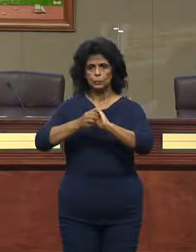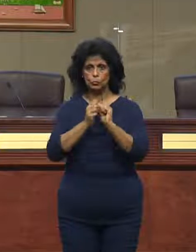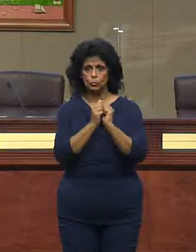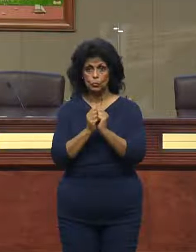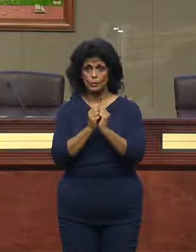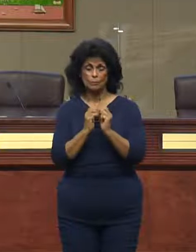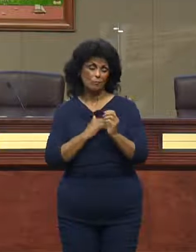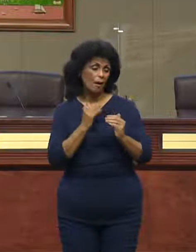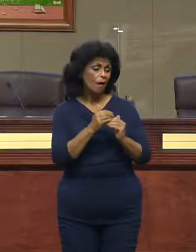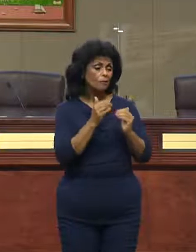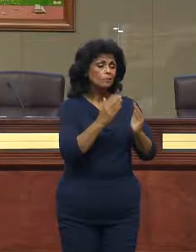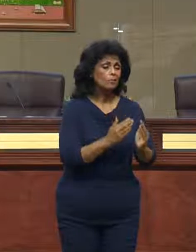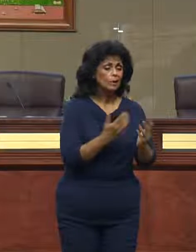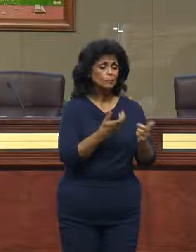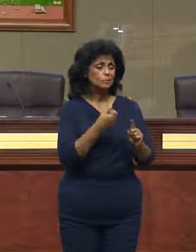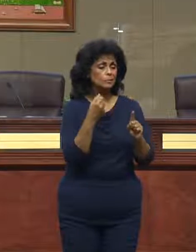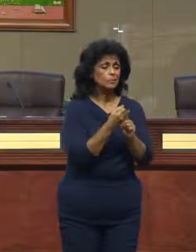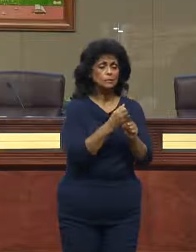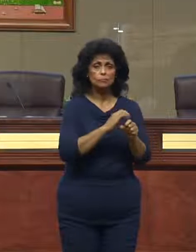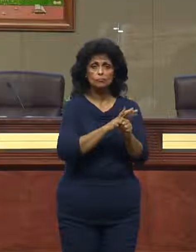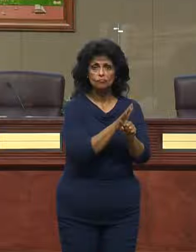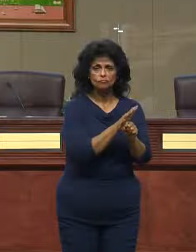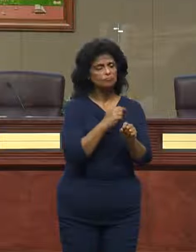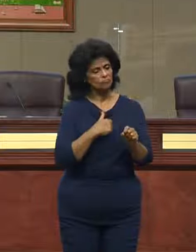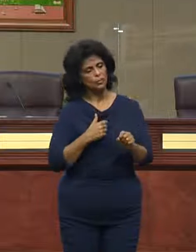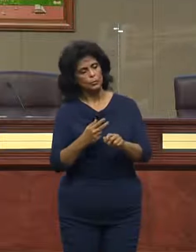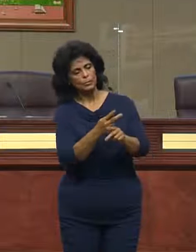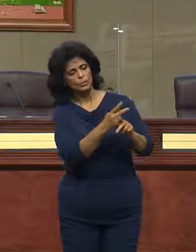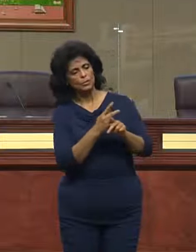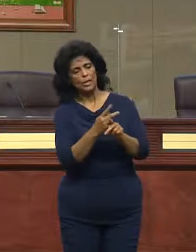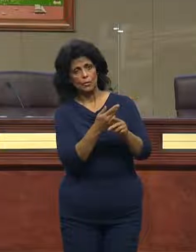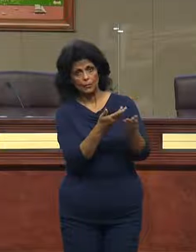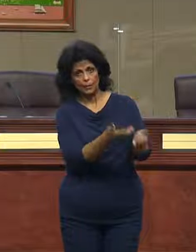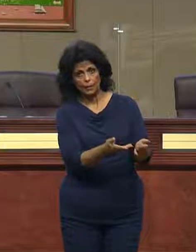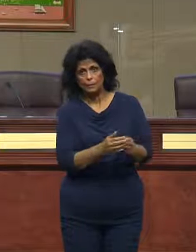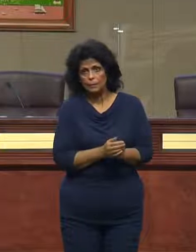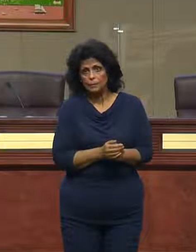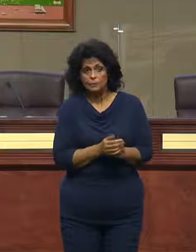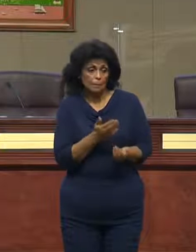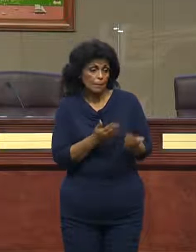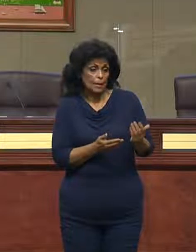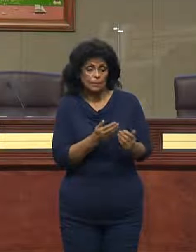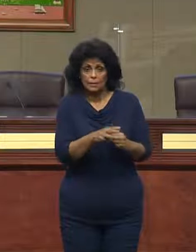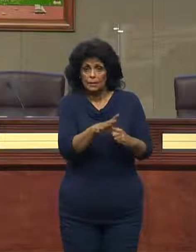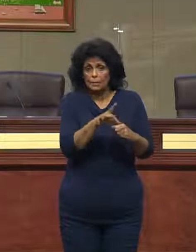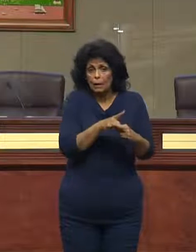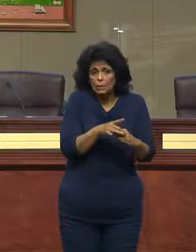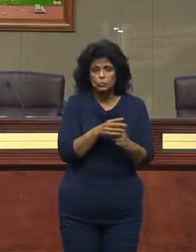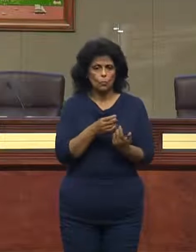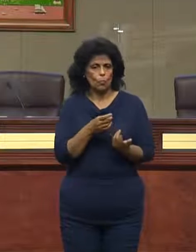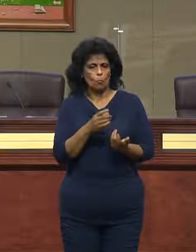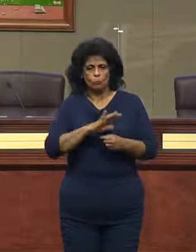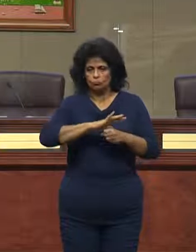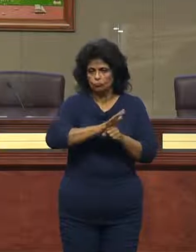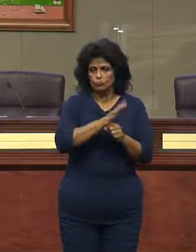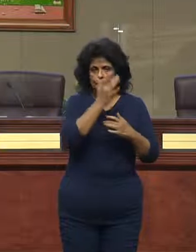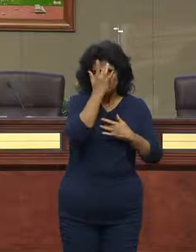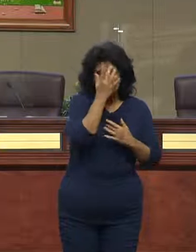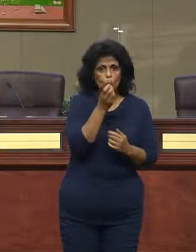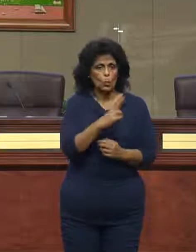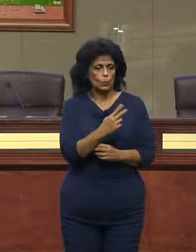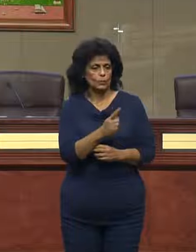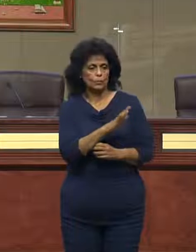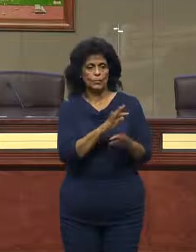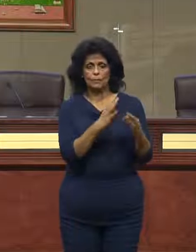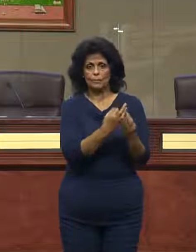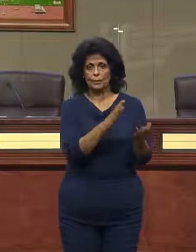been affected by the coronavirus, whether they have contracted the disease or lost a loved one. Many of our